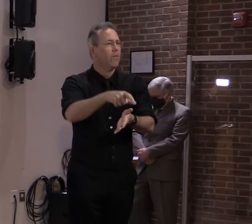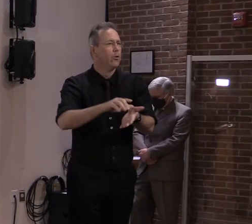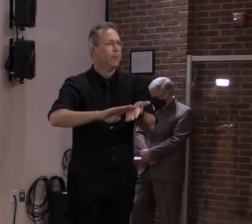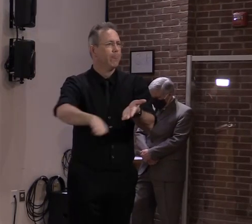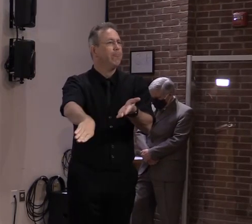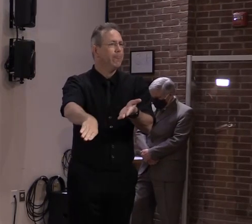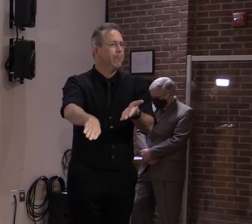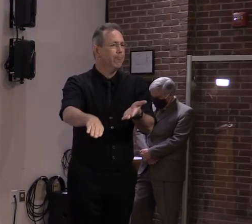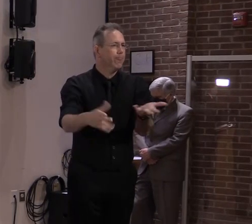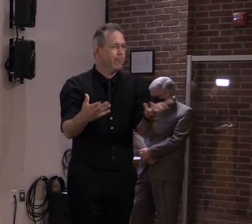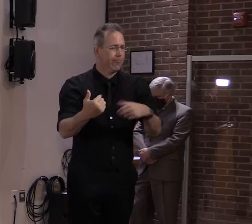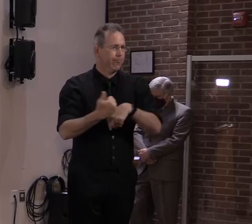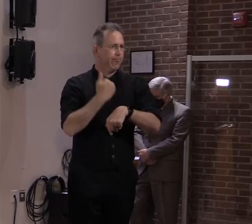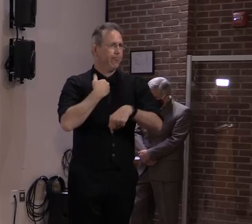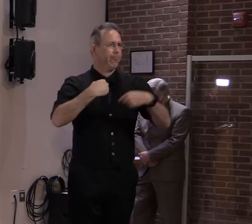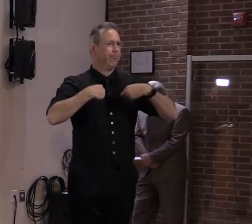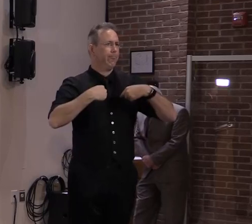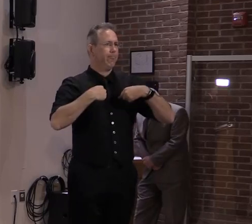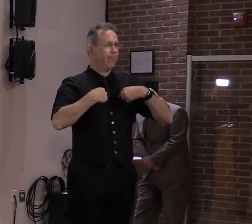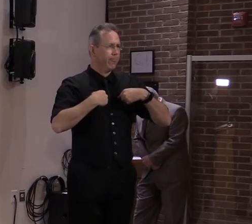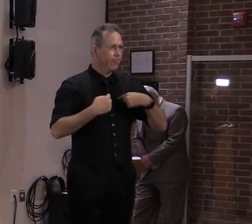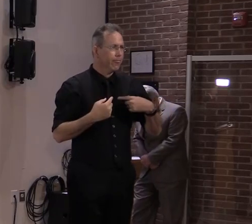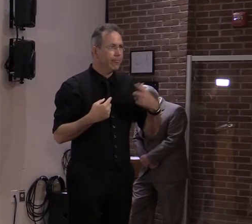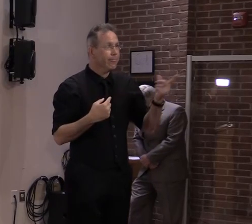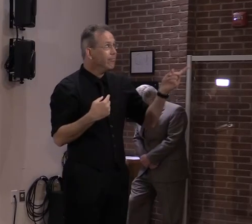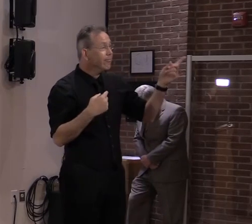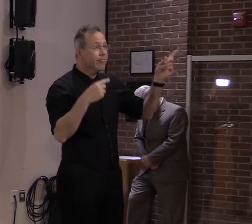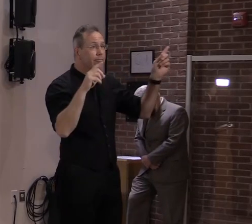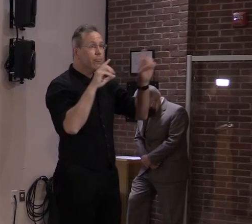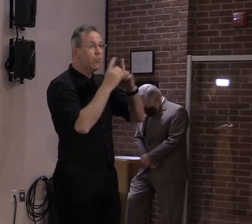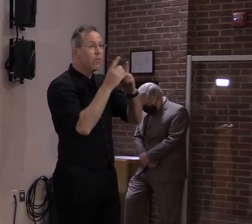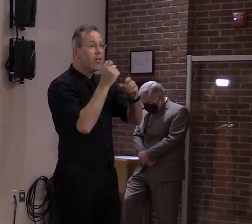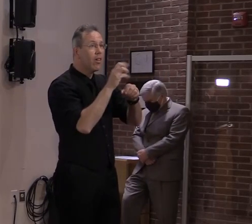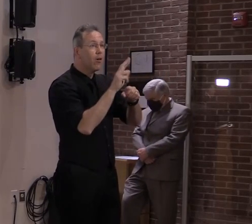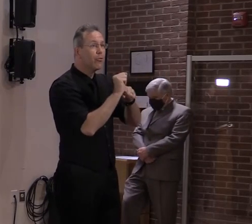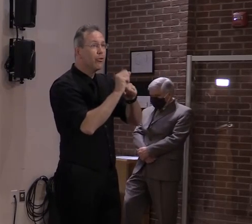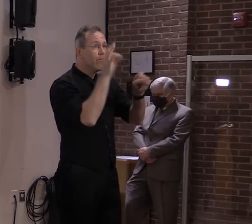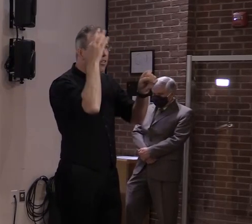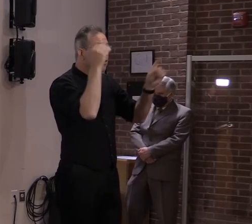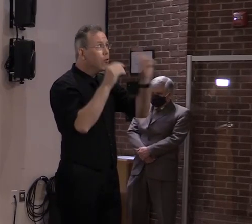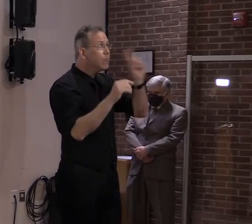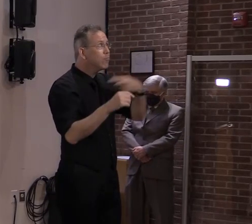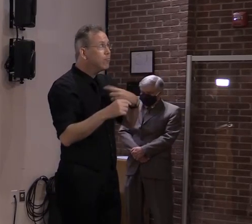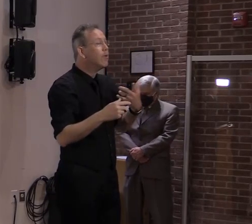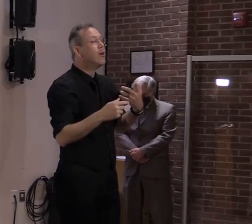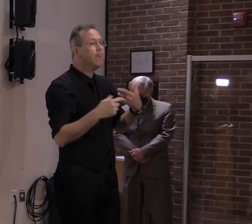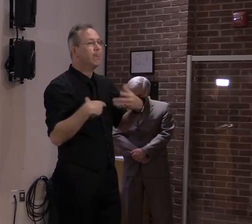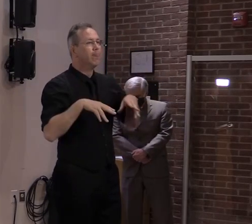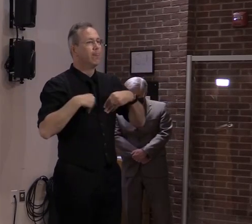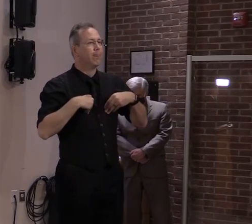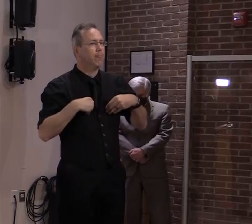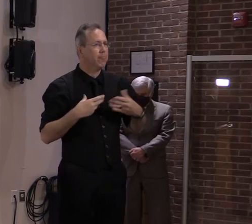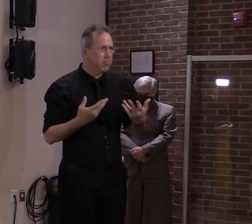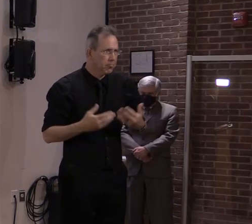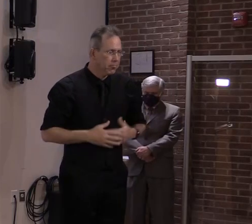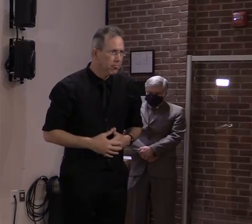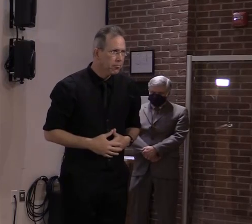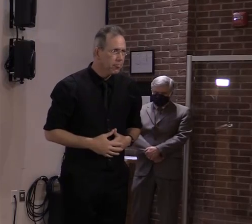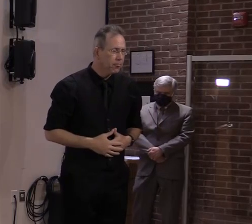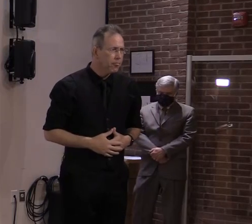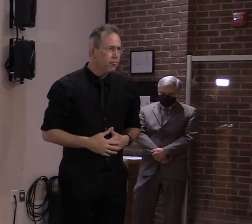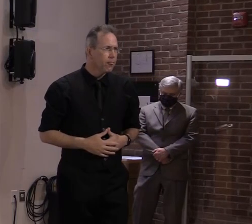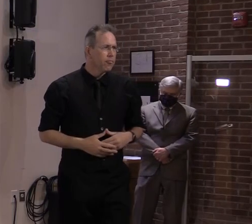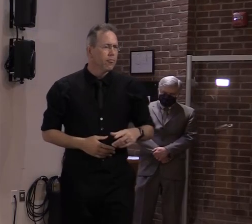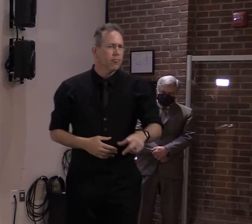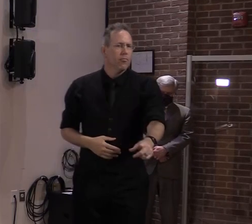piece where we have to wait to see whether or not the federal government will allow us to do that. I see. And then just